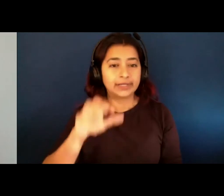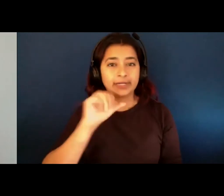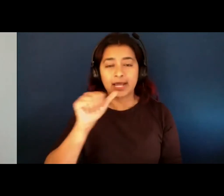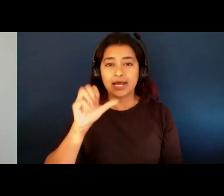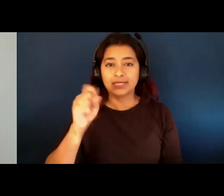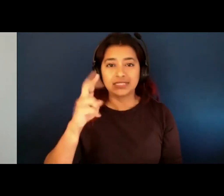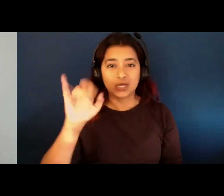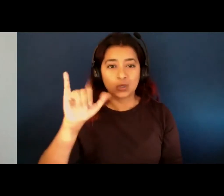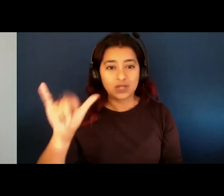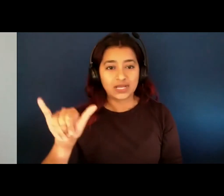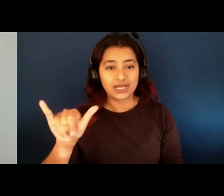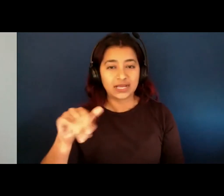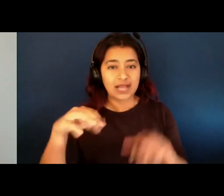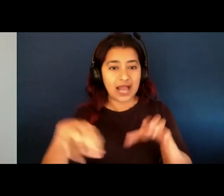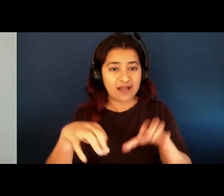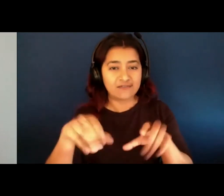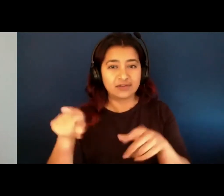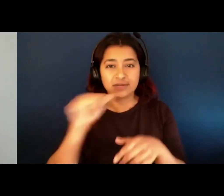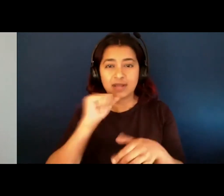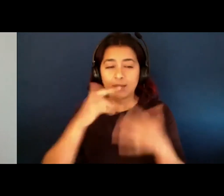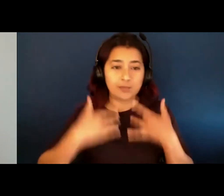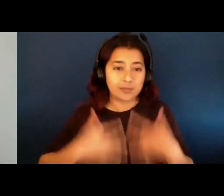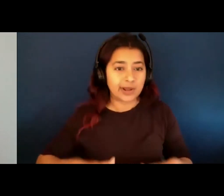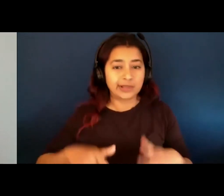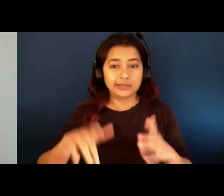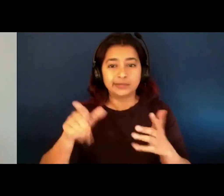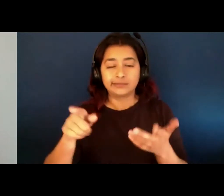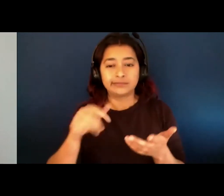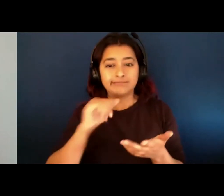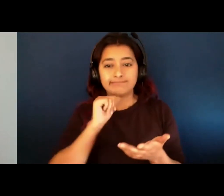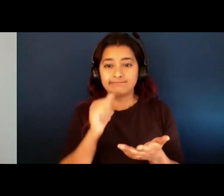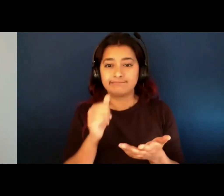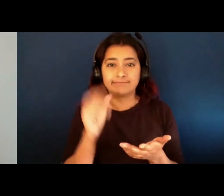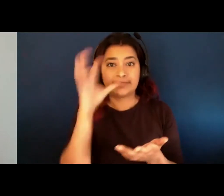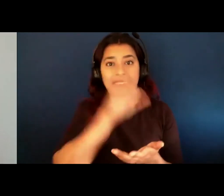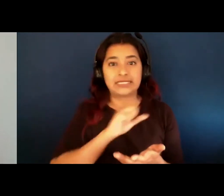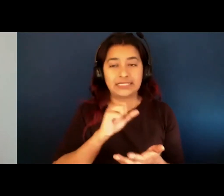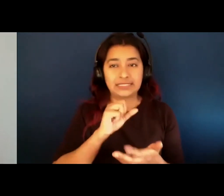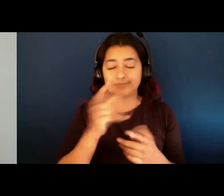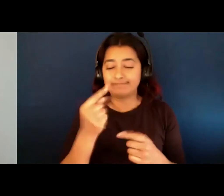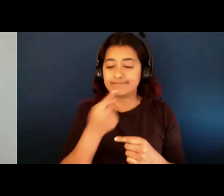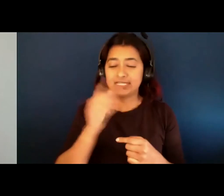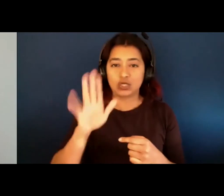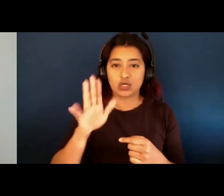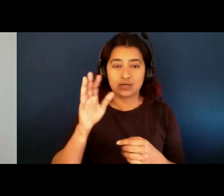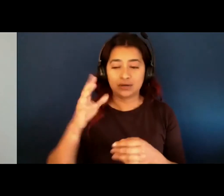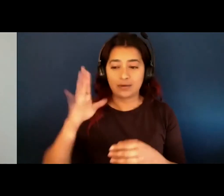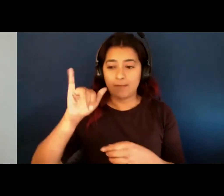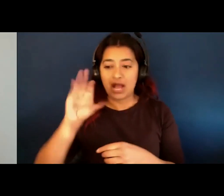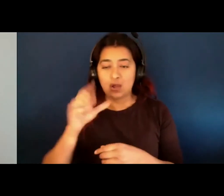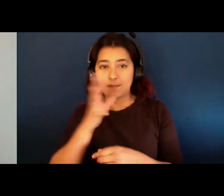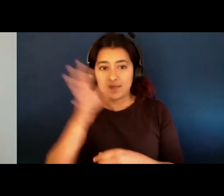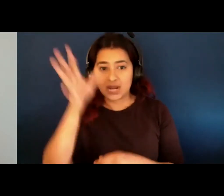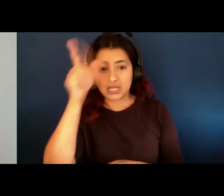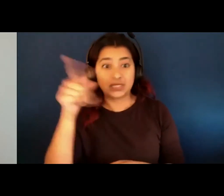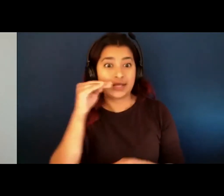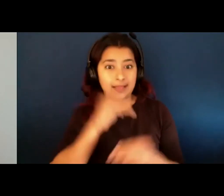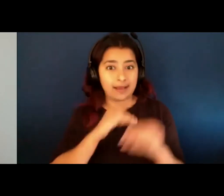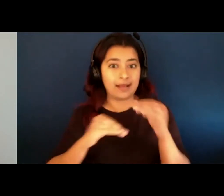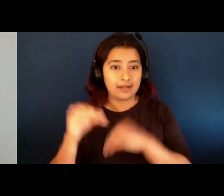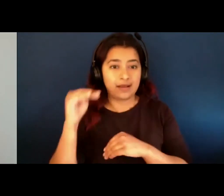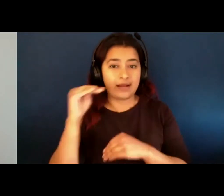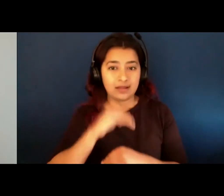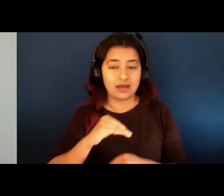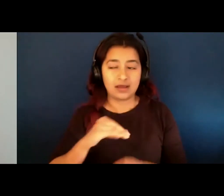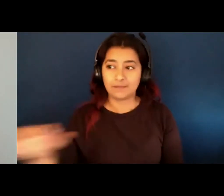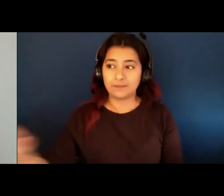active. She wasn't depressed. She didn't miss her biological parents. She lied, lied, lied.